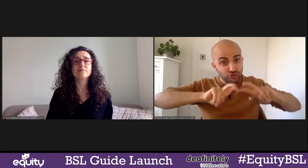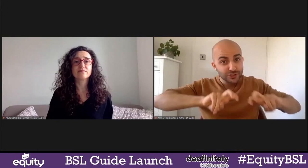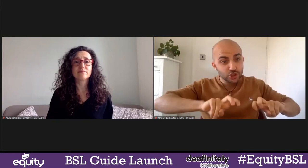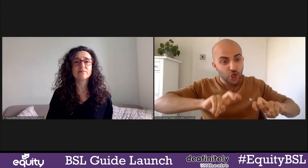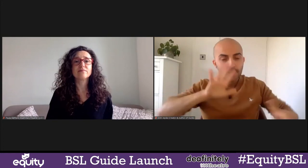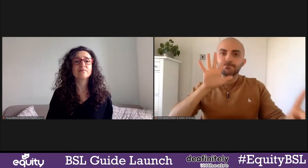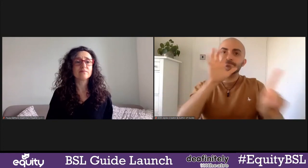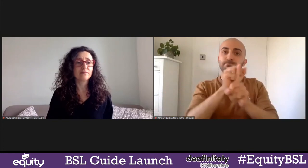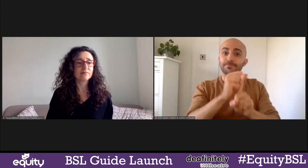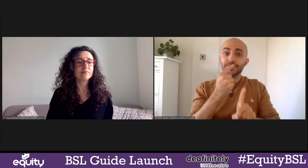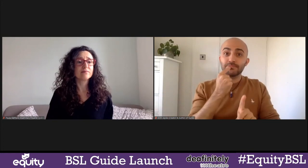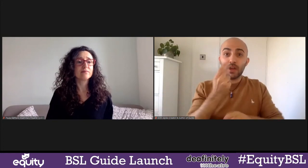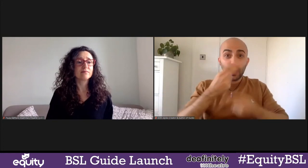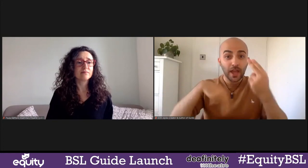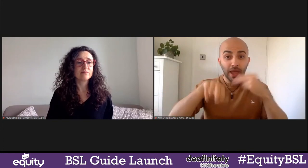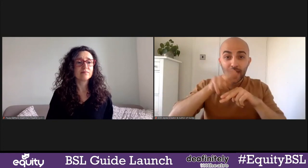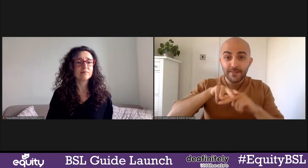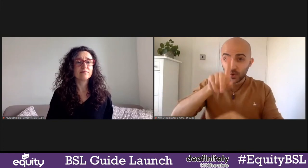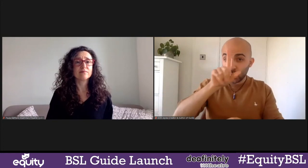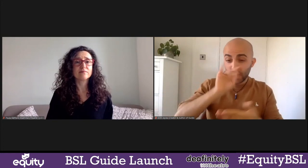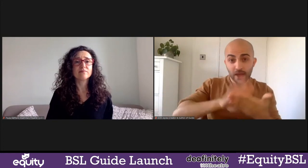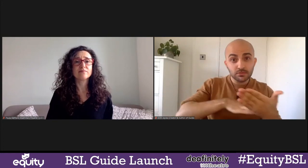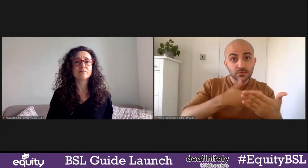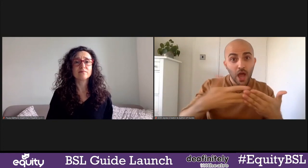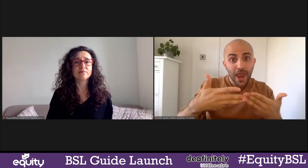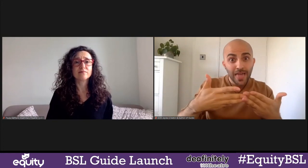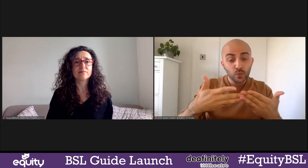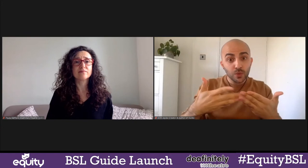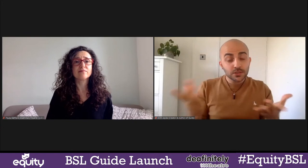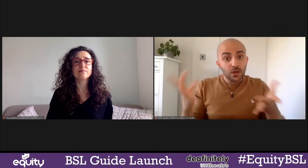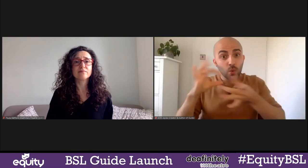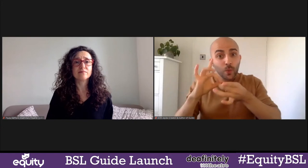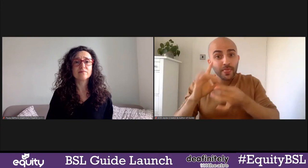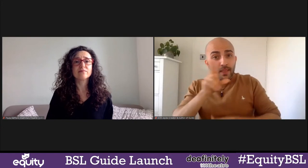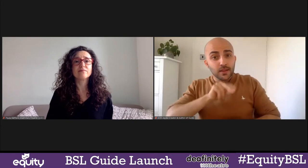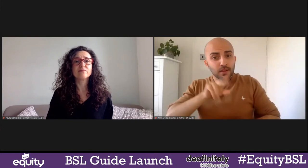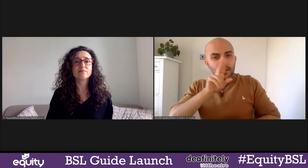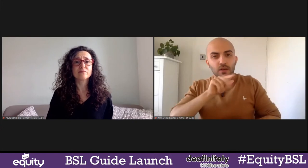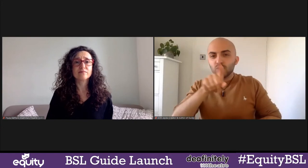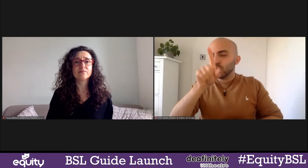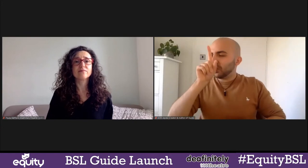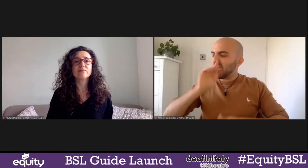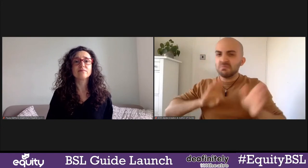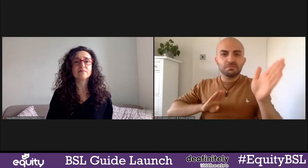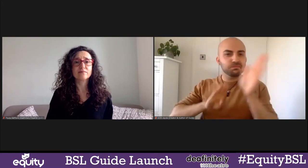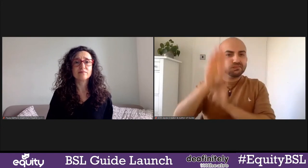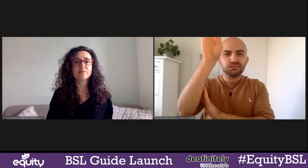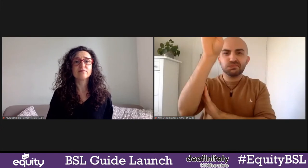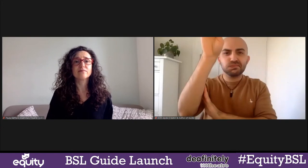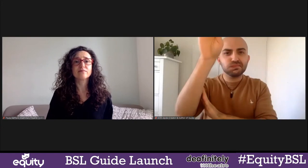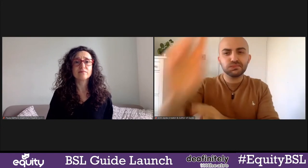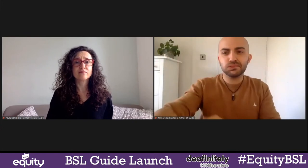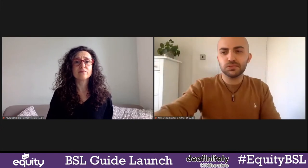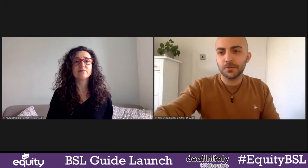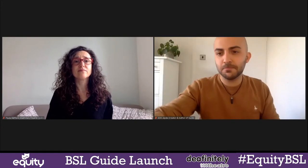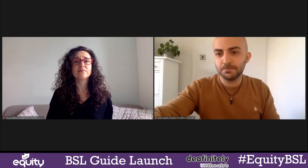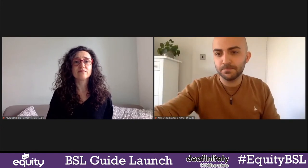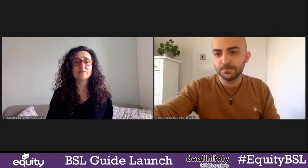speak. But actually what research actually says is that having sign language alongside speech